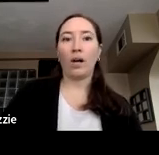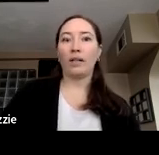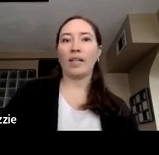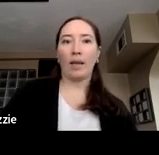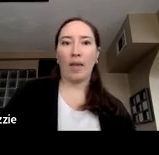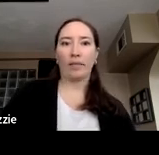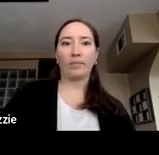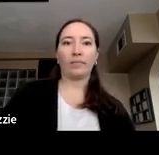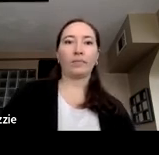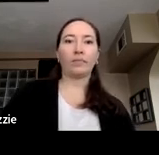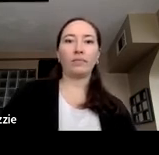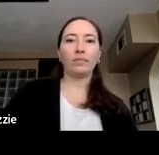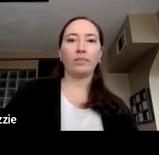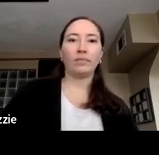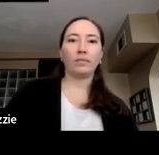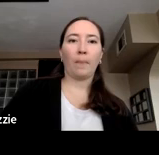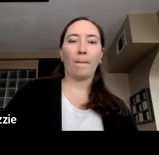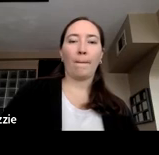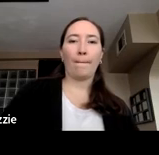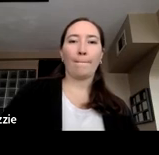block 1 timing.